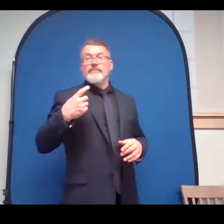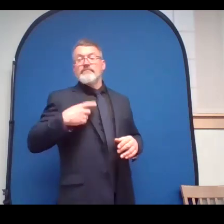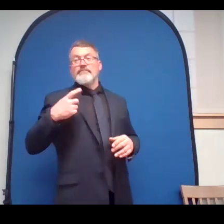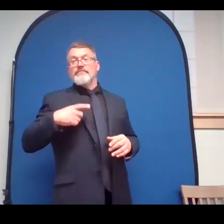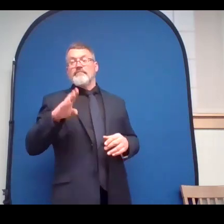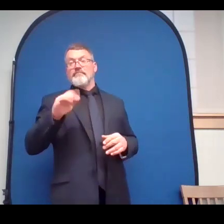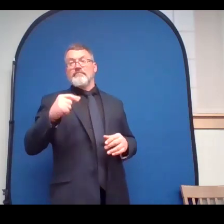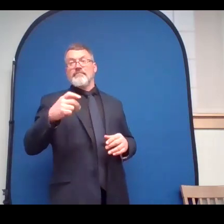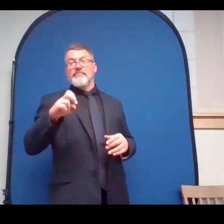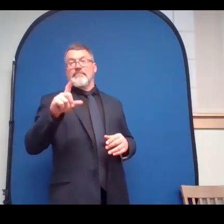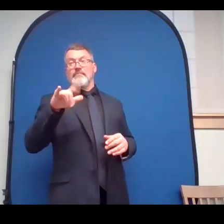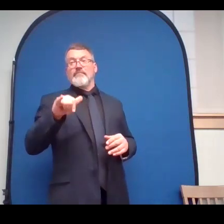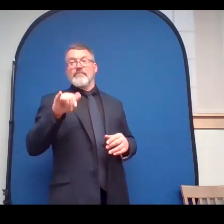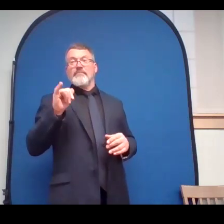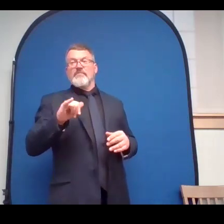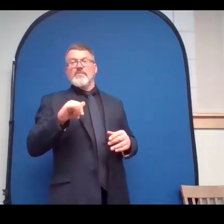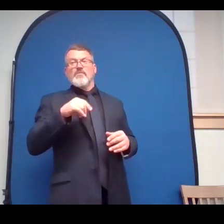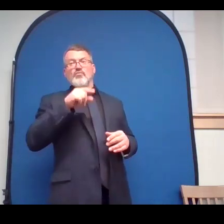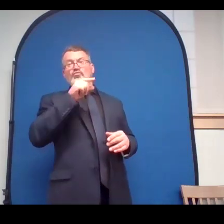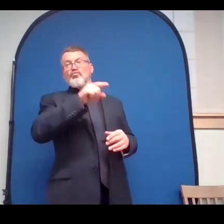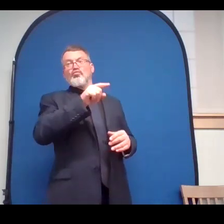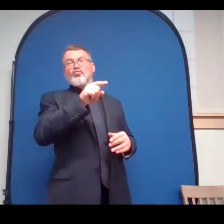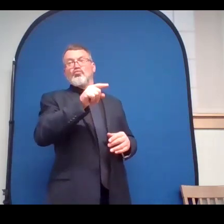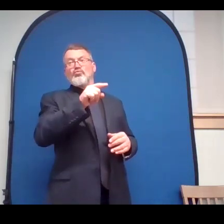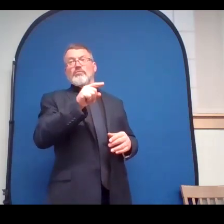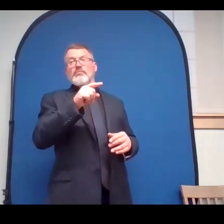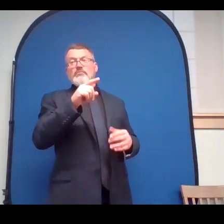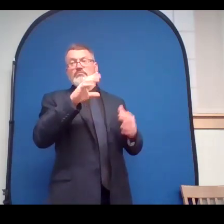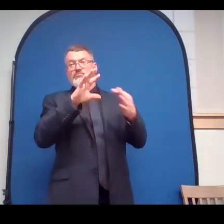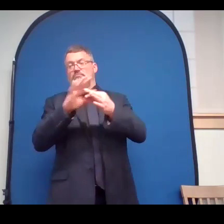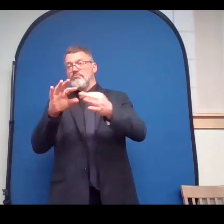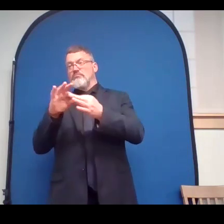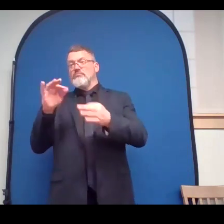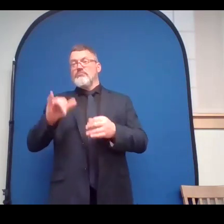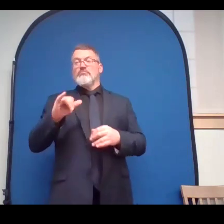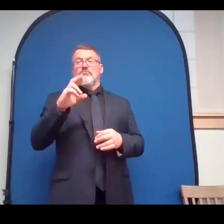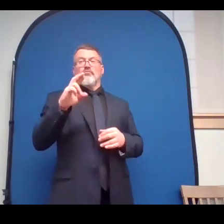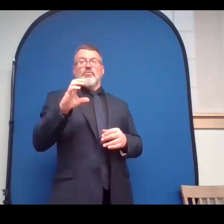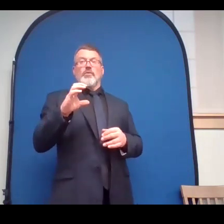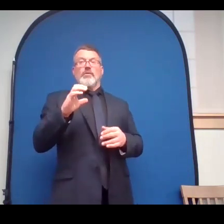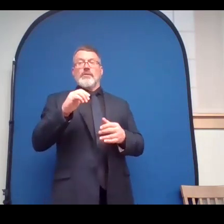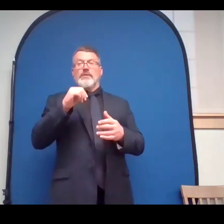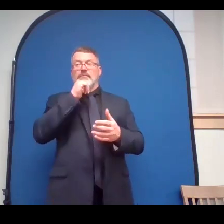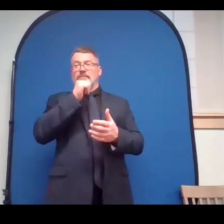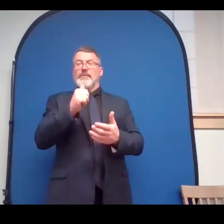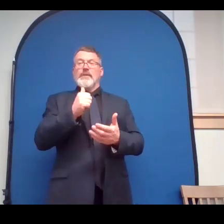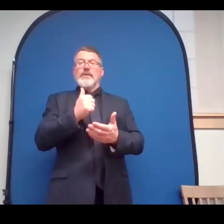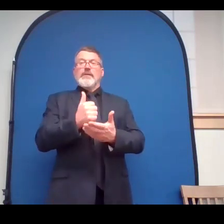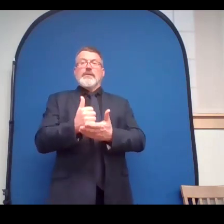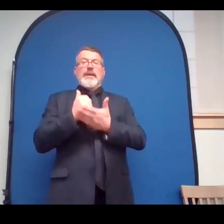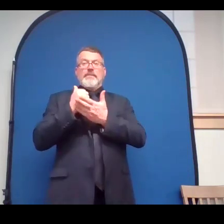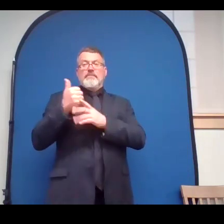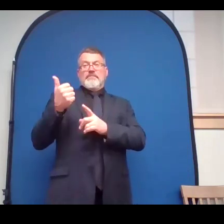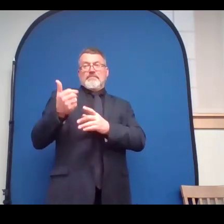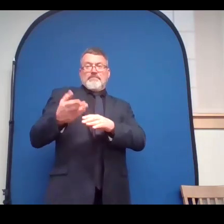out by cooperating with the military, so they will be forcing him out with a discharge in the next few days.